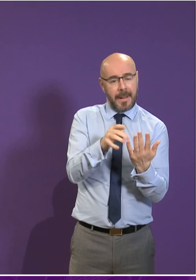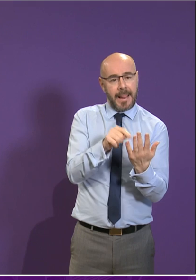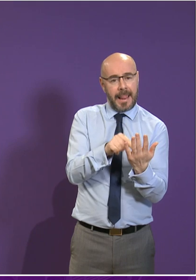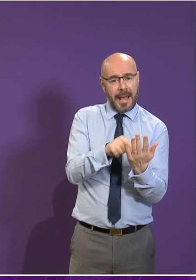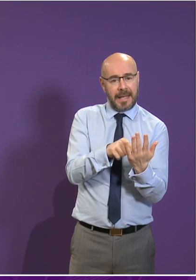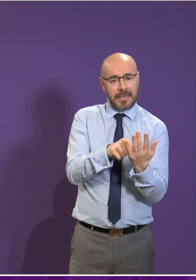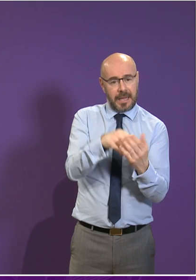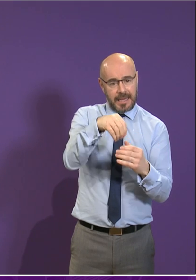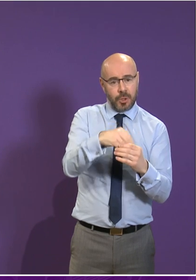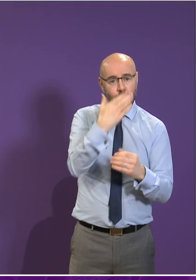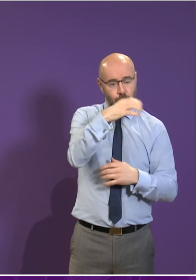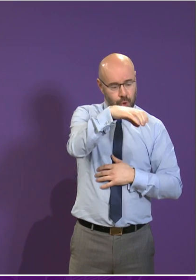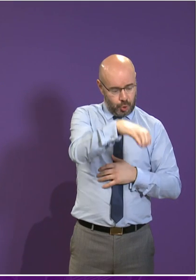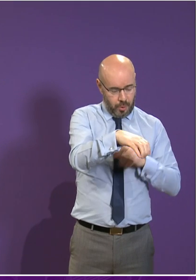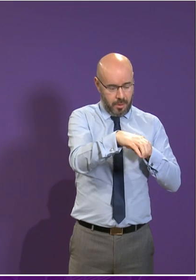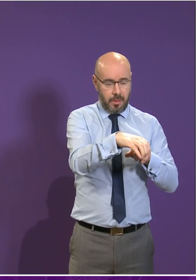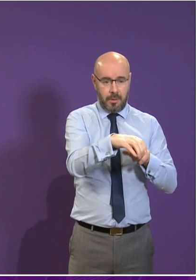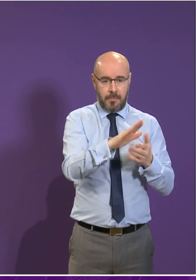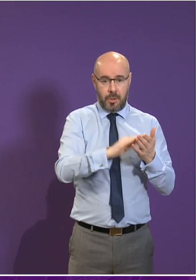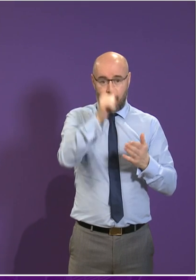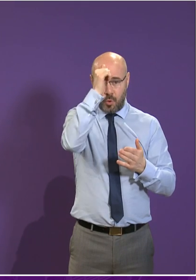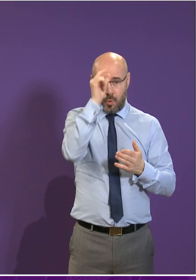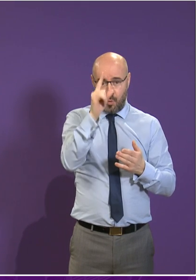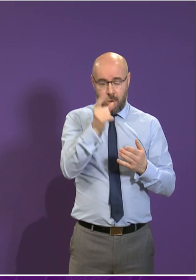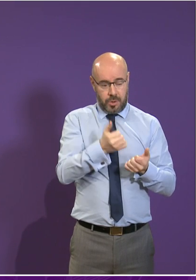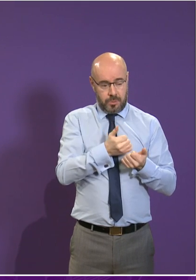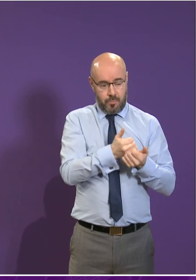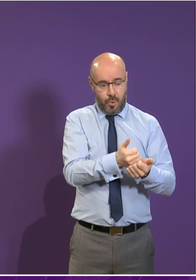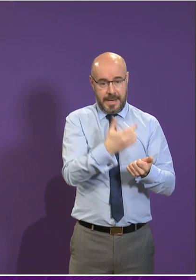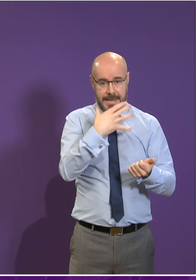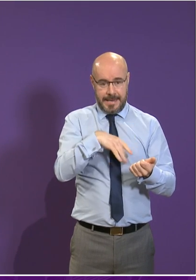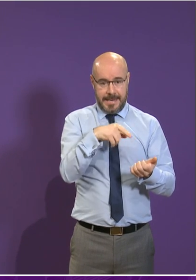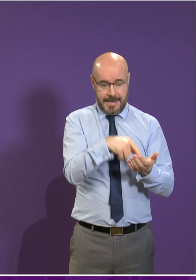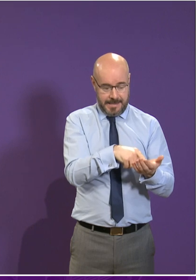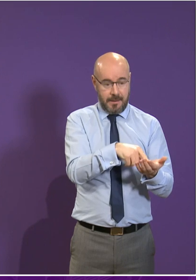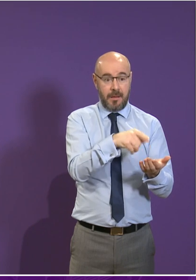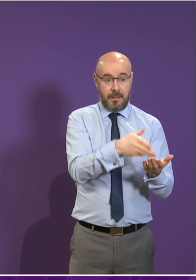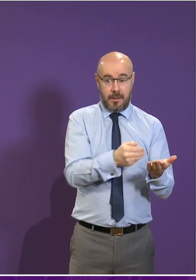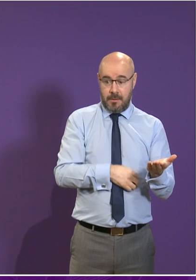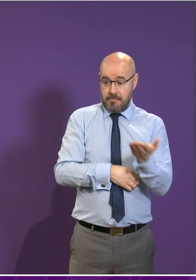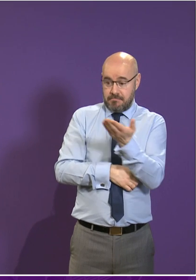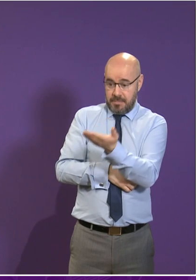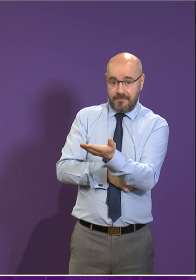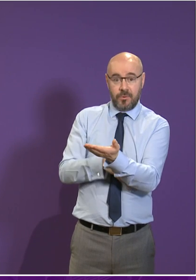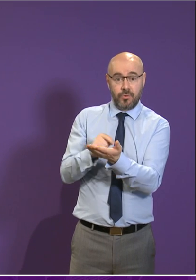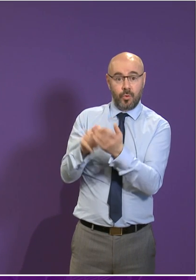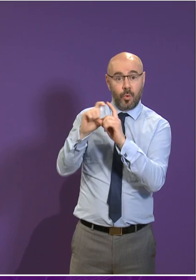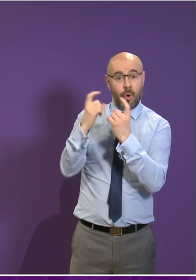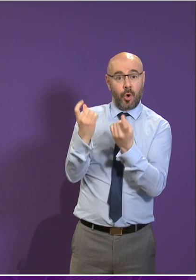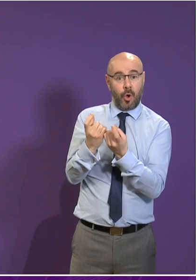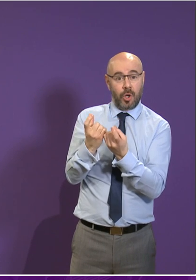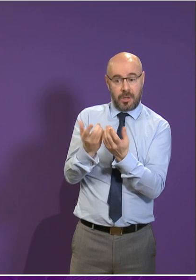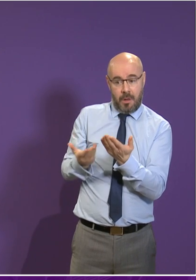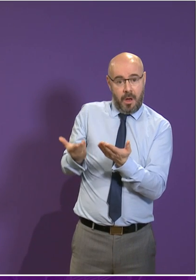basis for the support that they need when they go on to higher education, and then that support package could be built on, would that